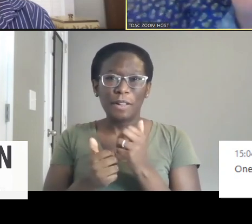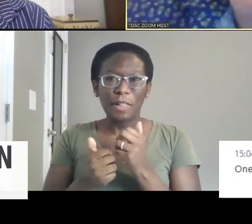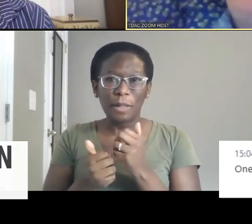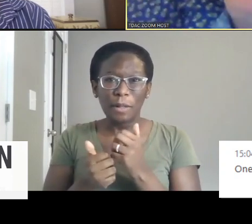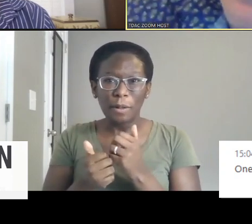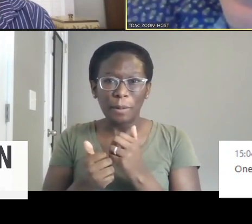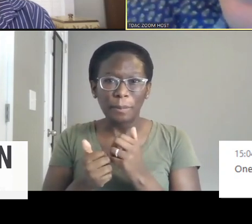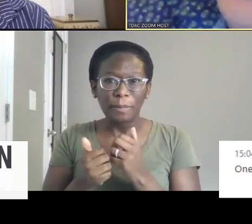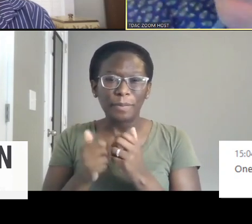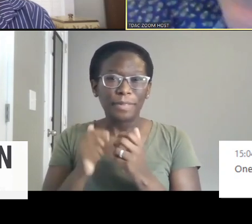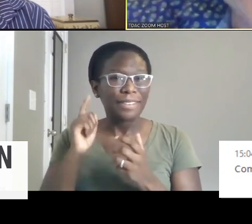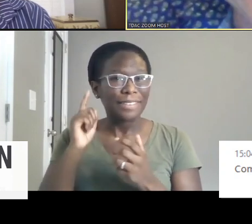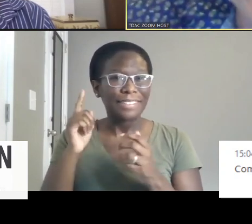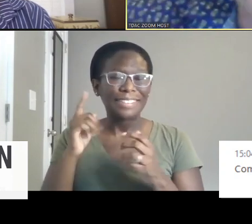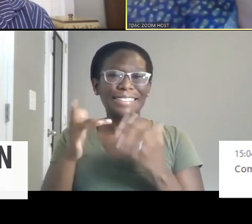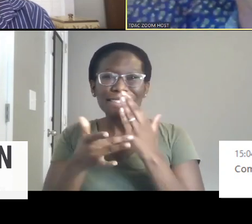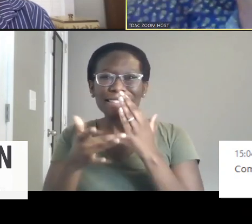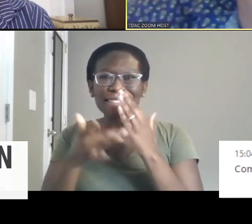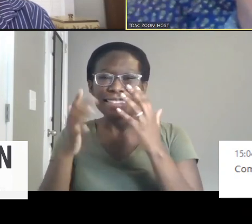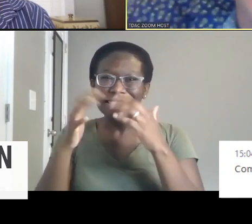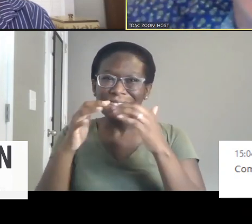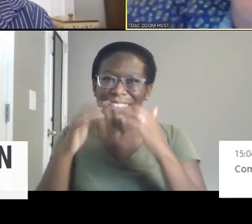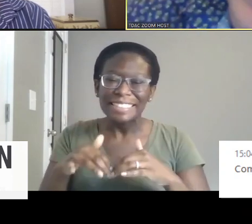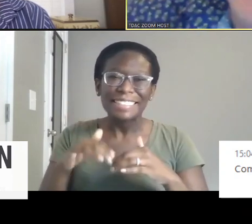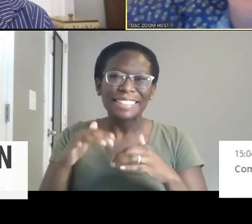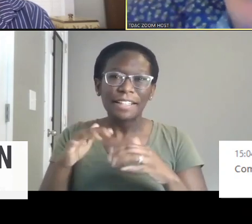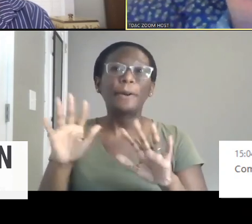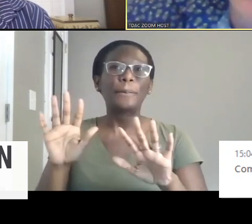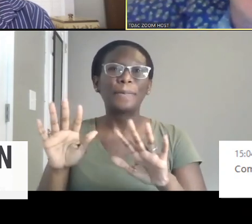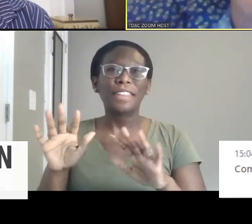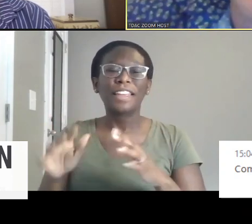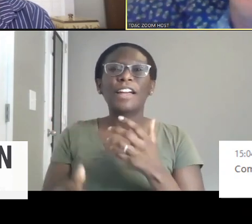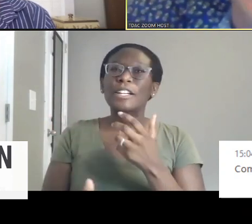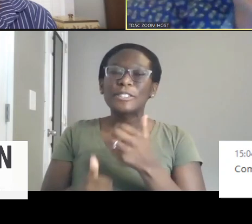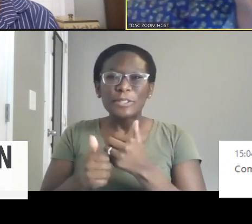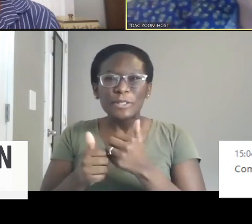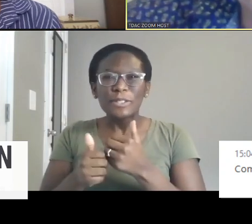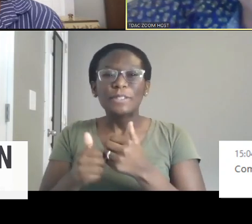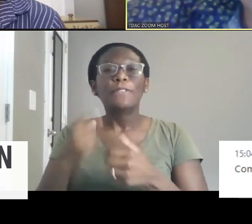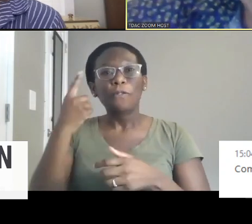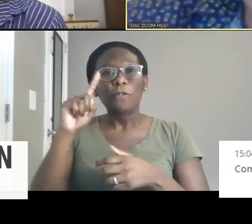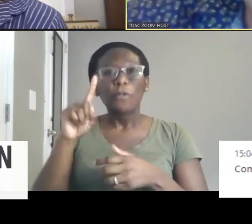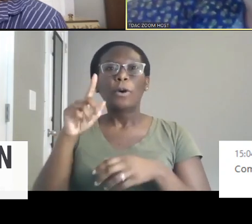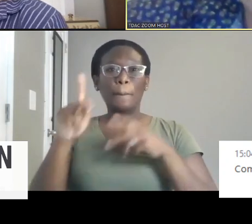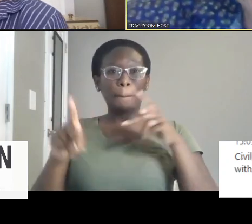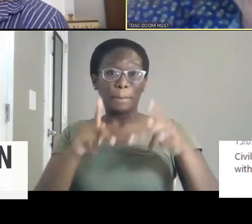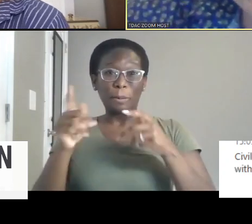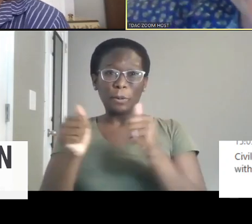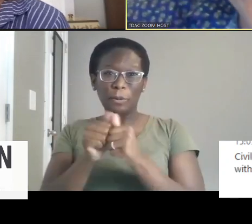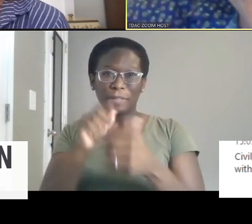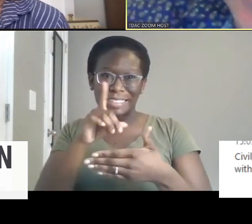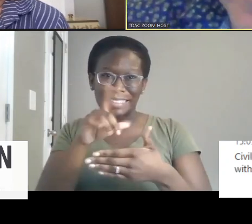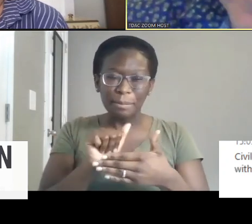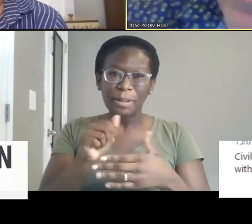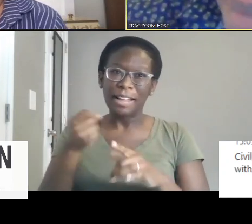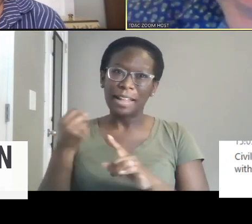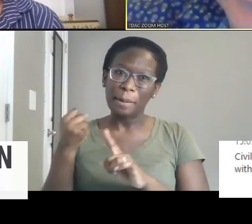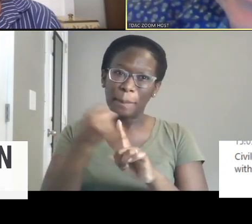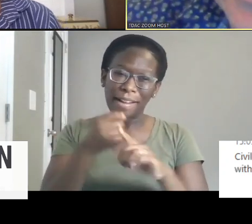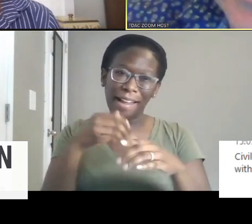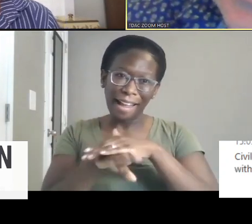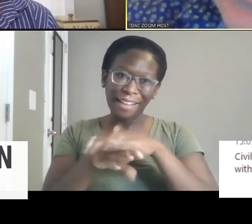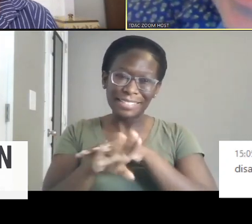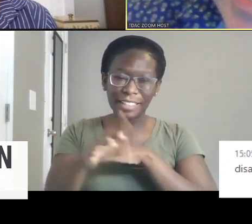federal civil rights statutes protecting the rights of people with disabilities. It affects access to